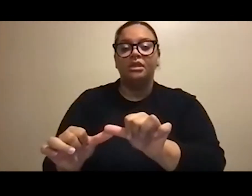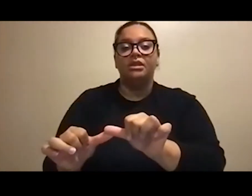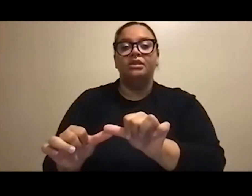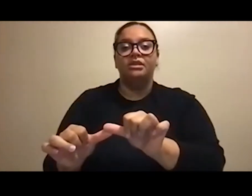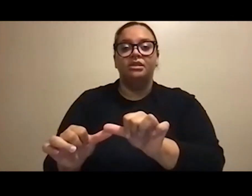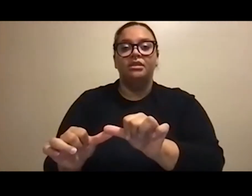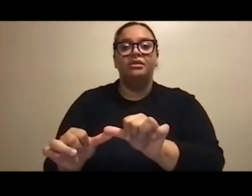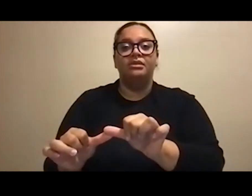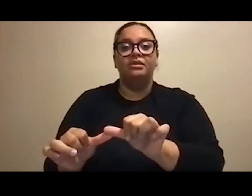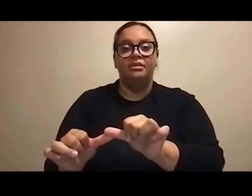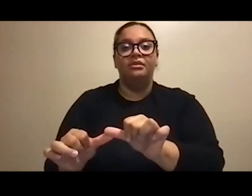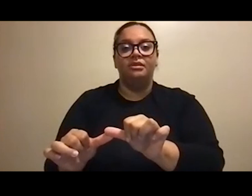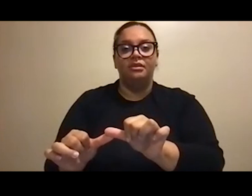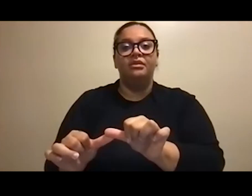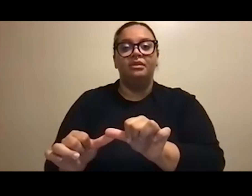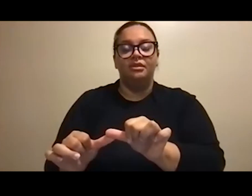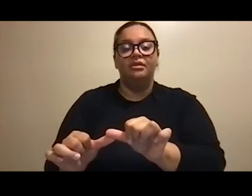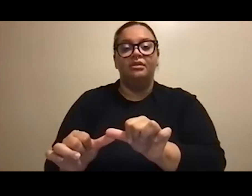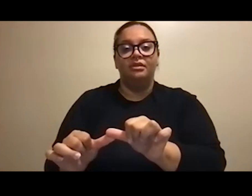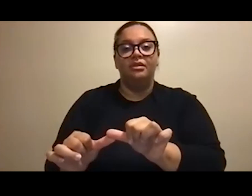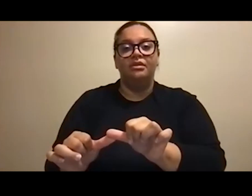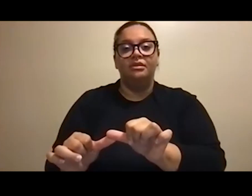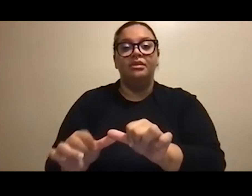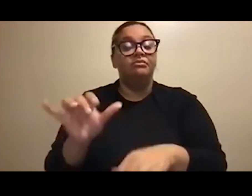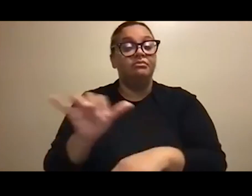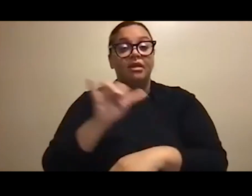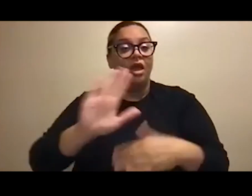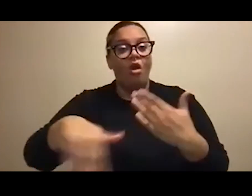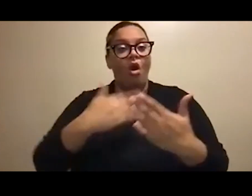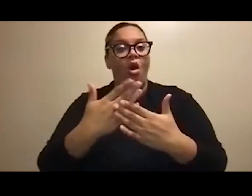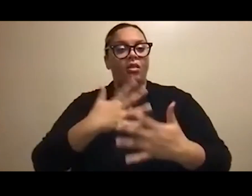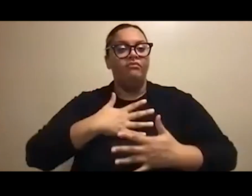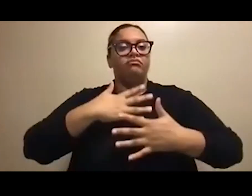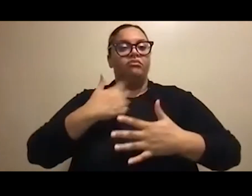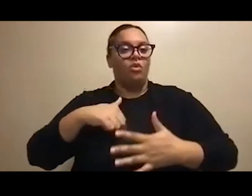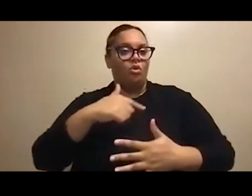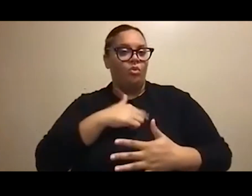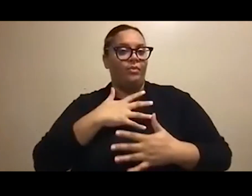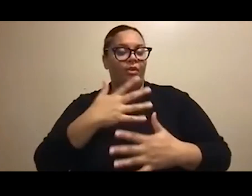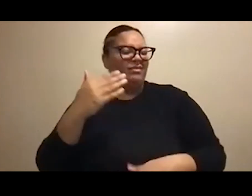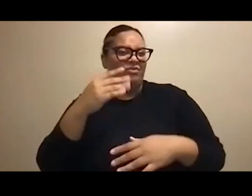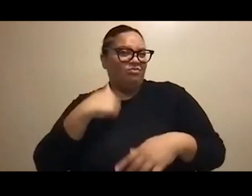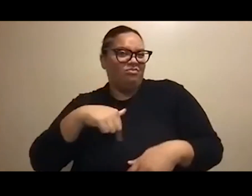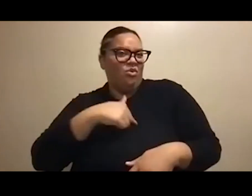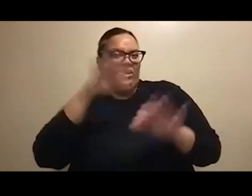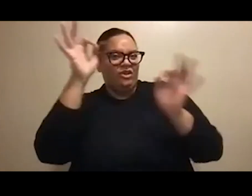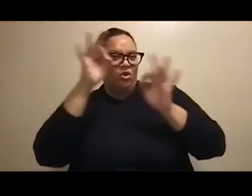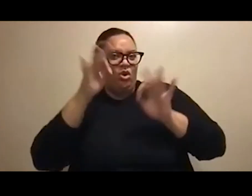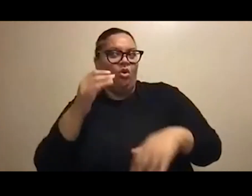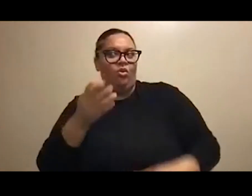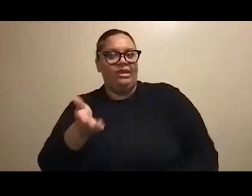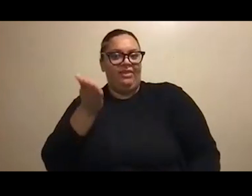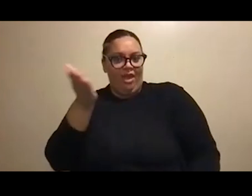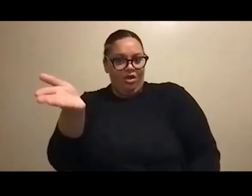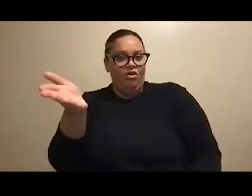insensible operation, like all of the air that we breathe, and do not know is there. So, one